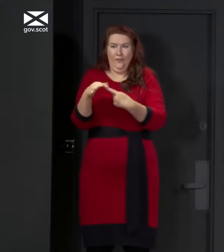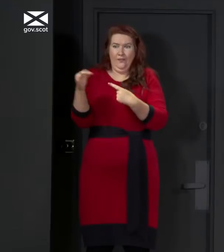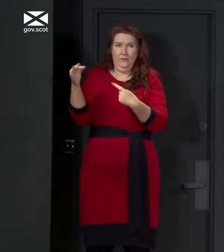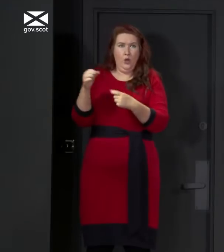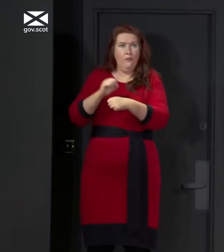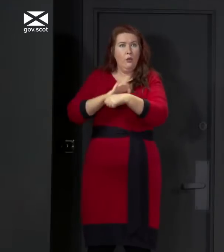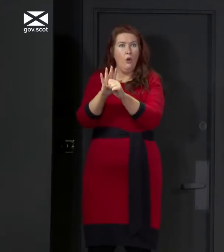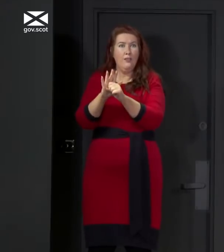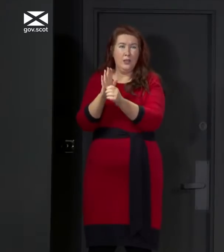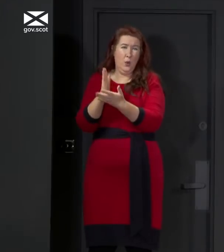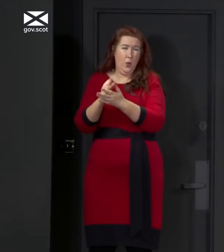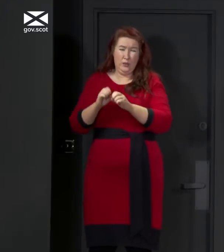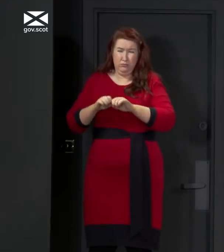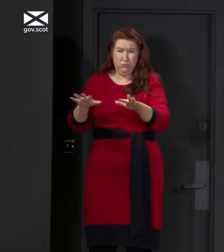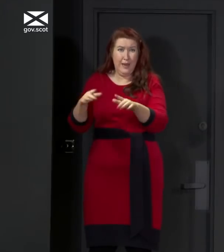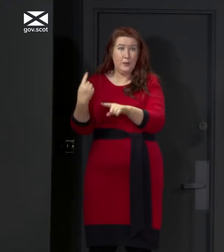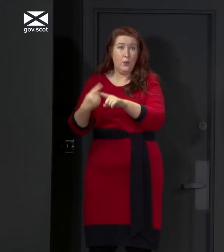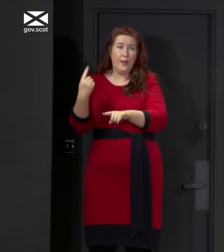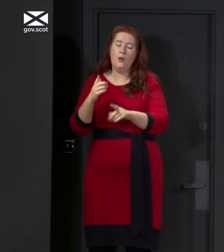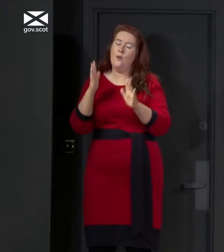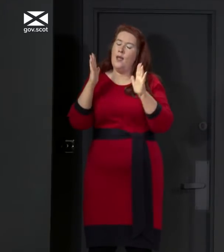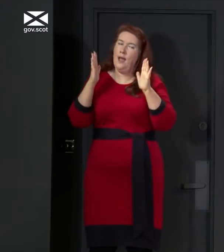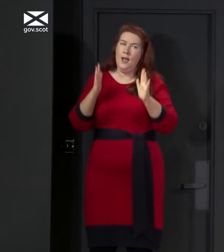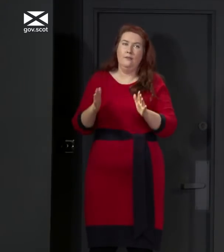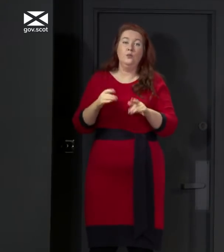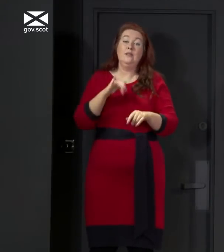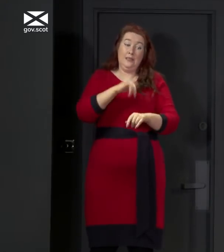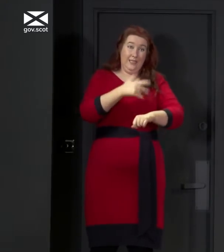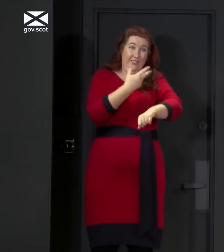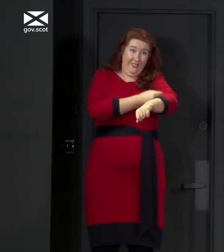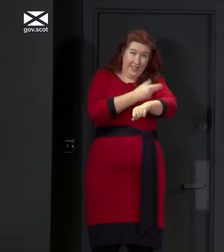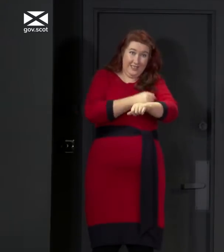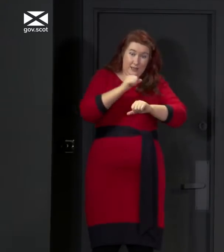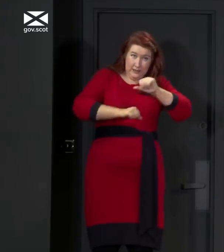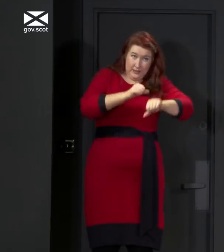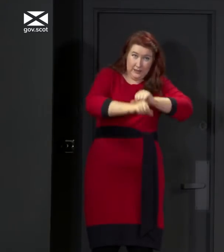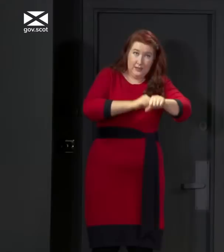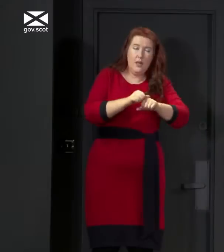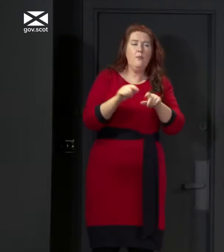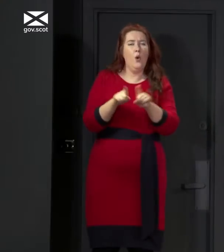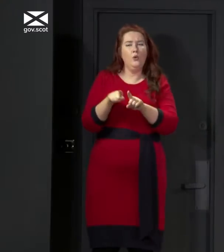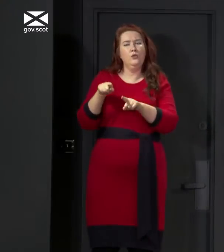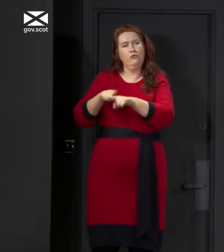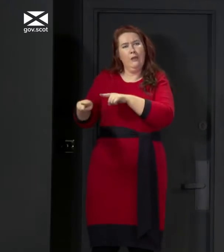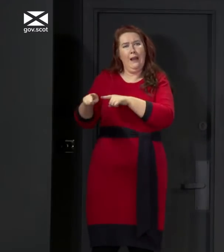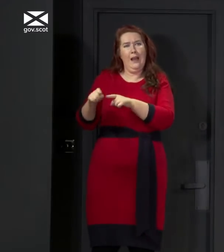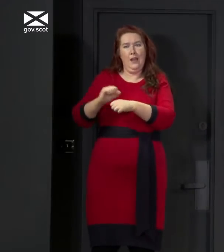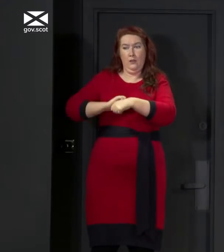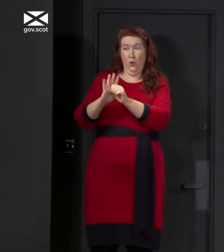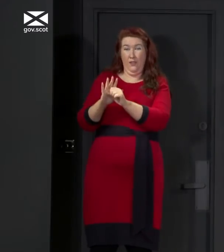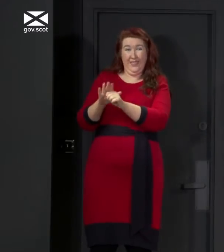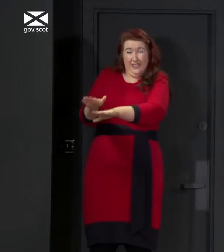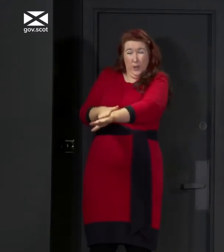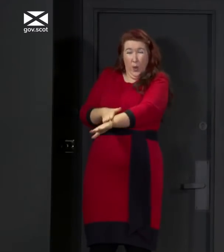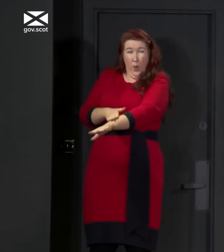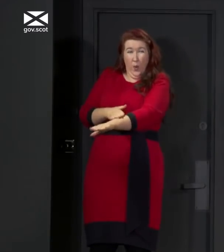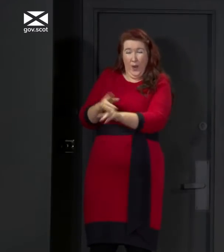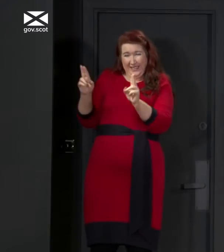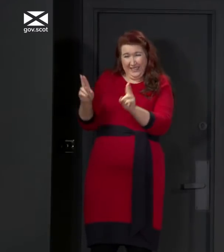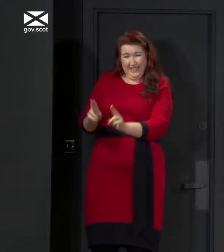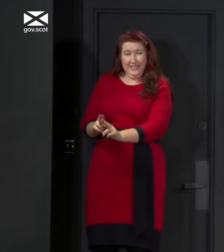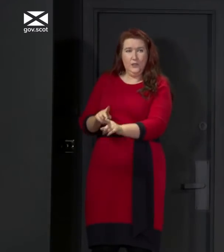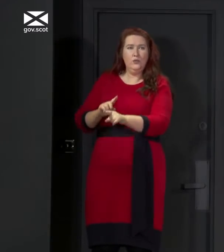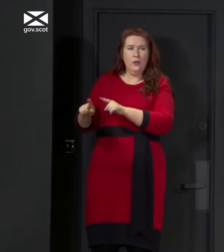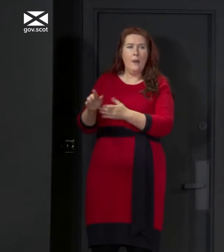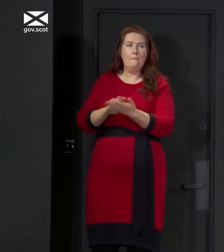more quickly, we must also act as we vaccinate more people to slow the virus down so that the vaccination can get